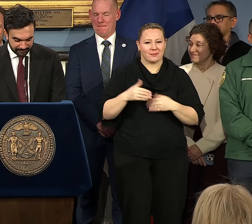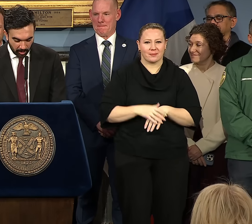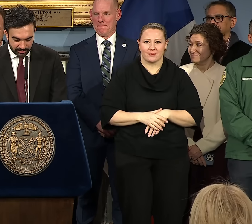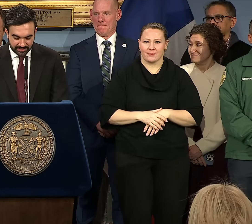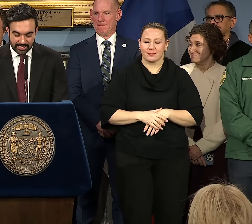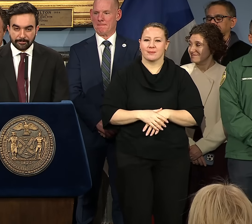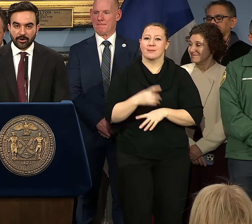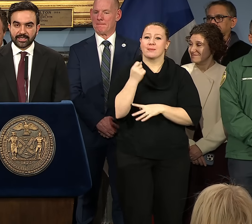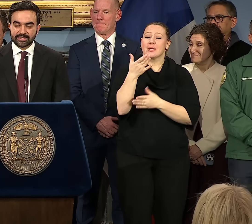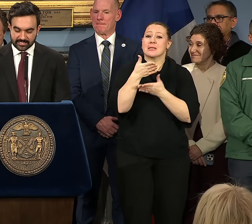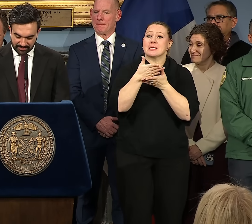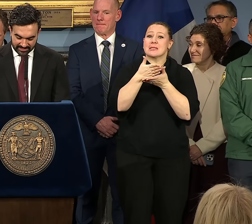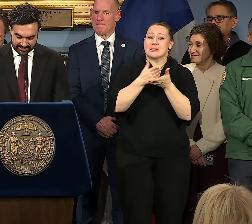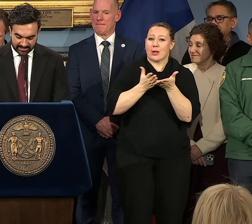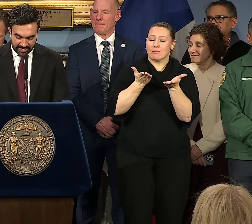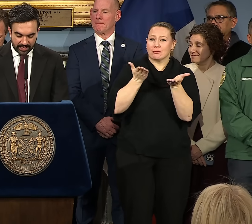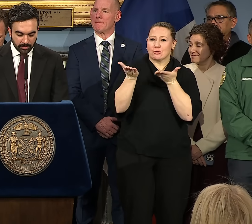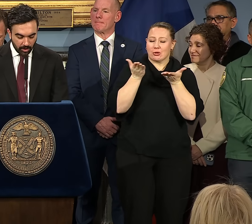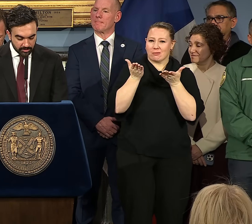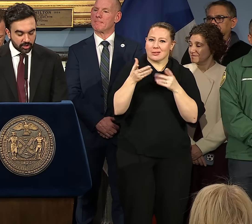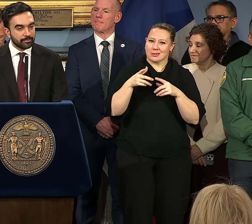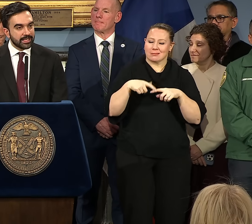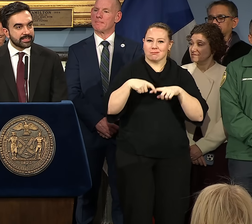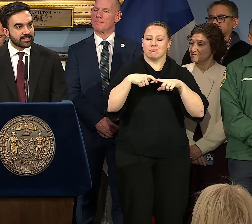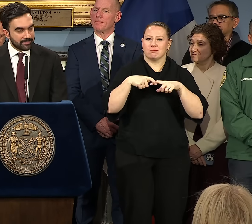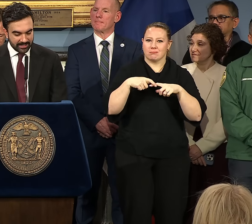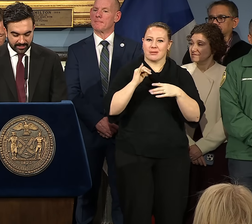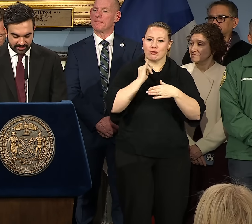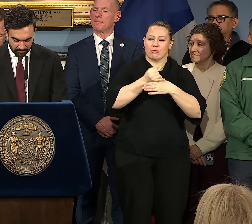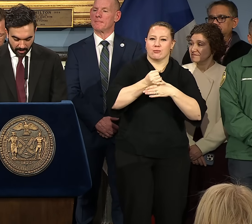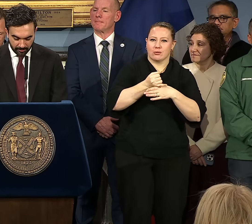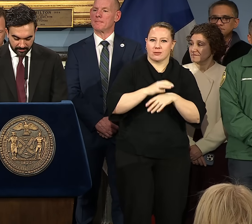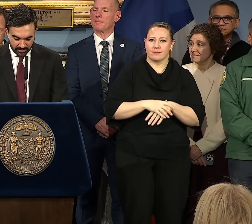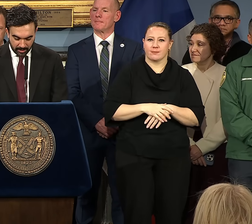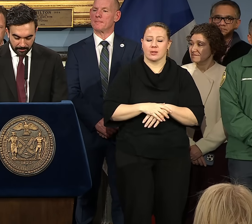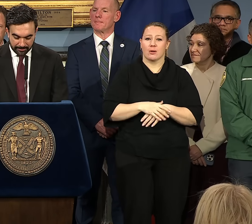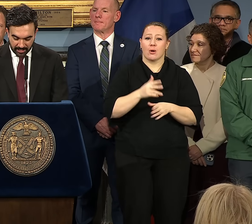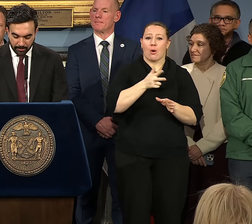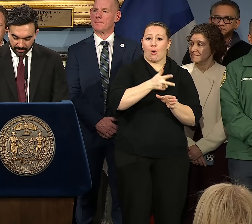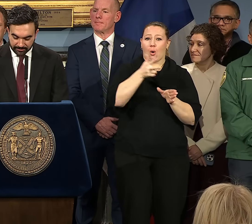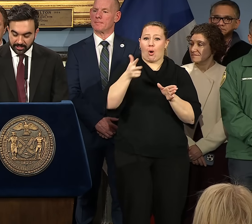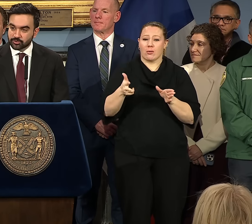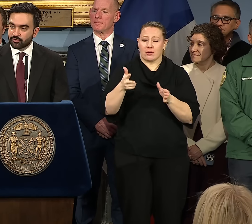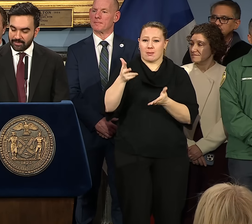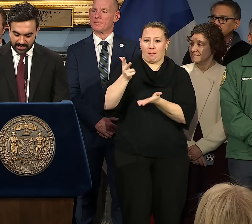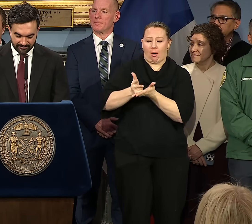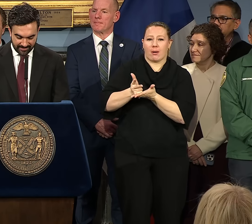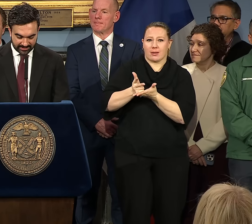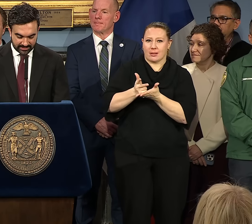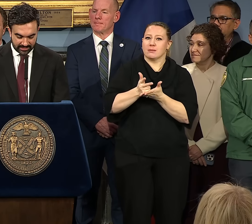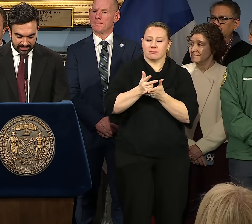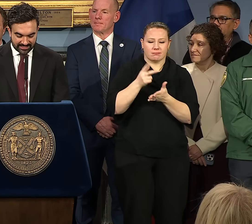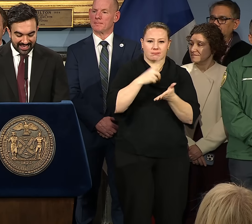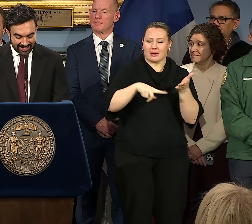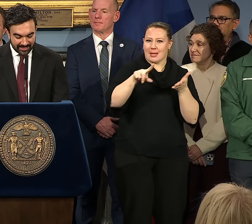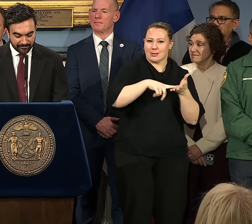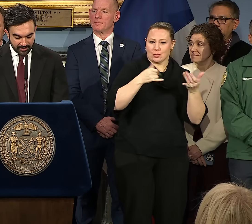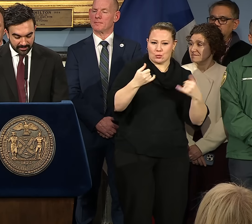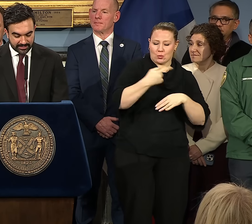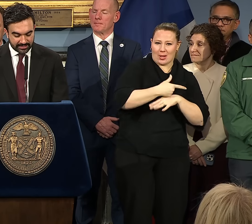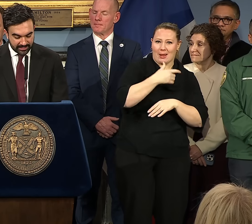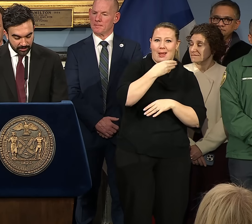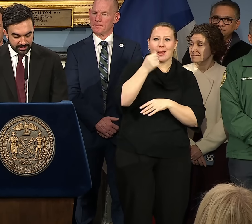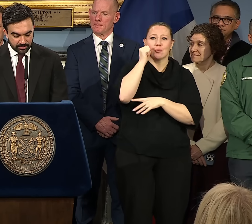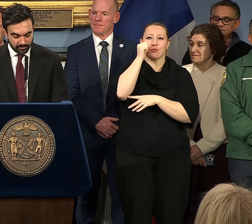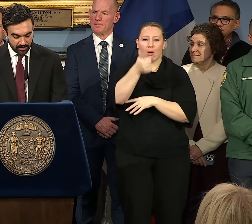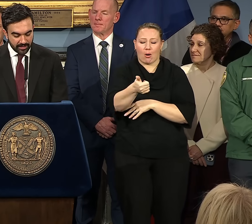service. Alternate side parking is suspended today and will also be suspended tomorrow. Payment at parking meters will remain in effect. The Staten Island Ferry